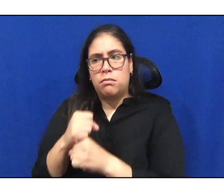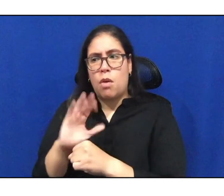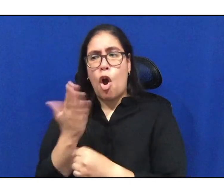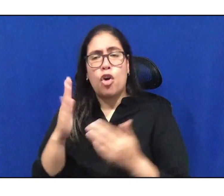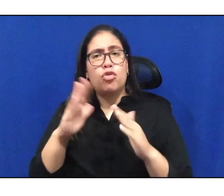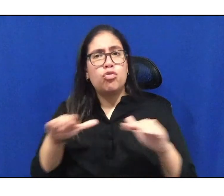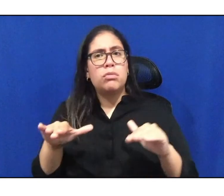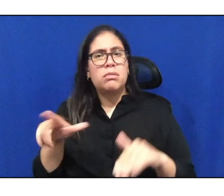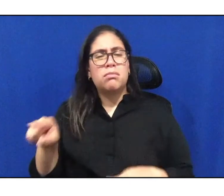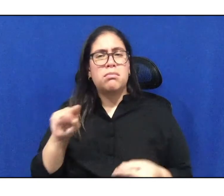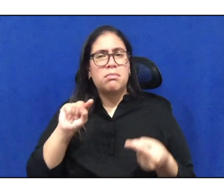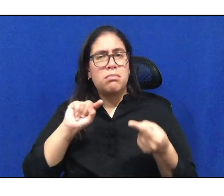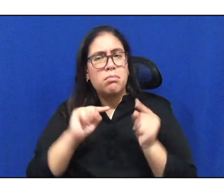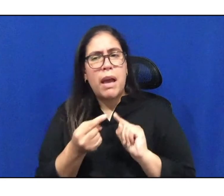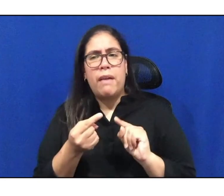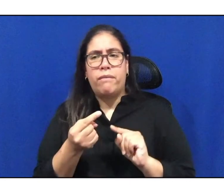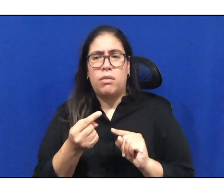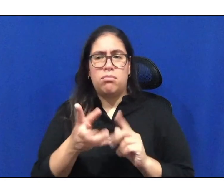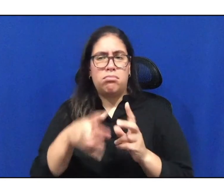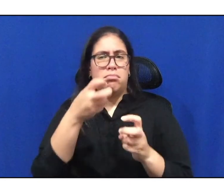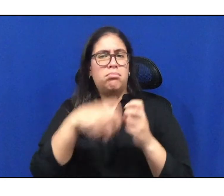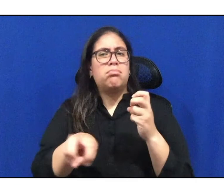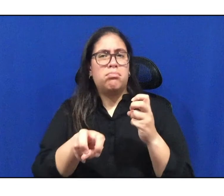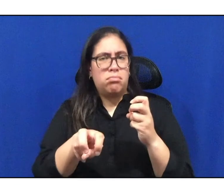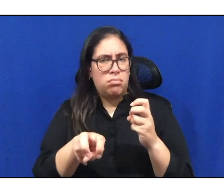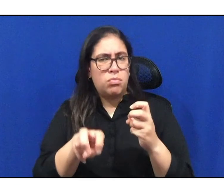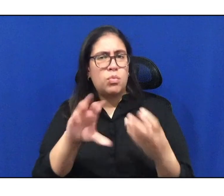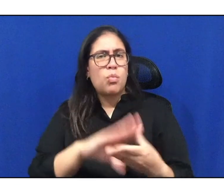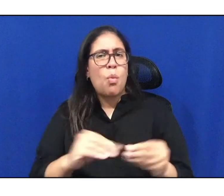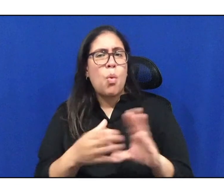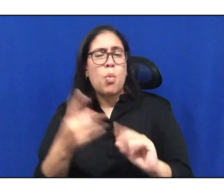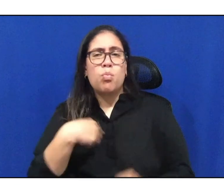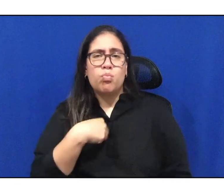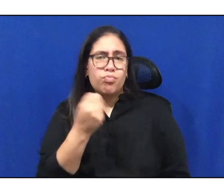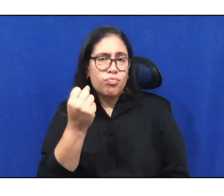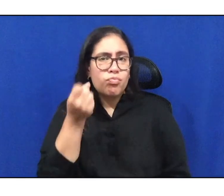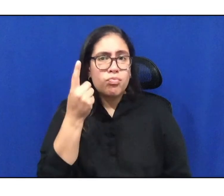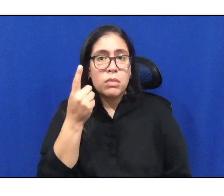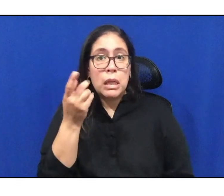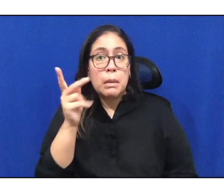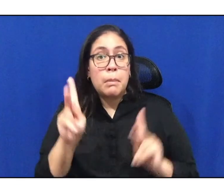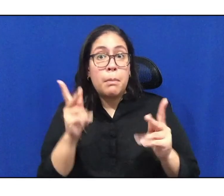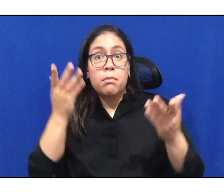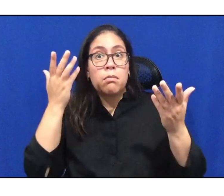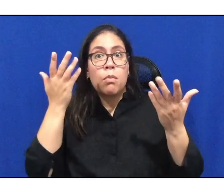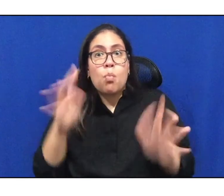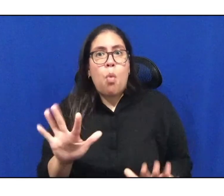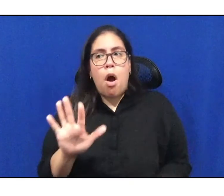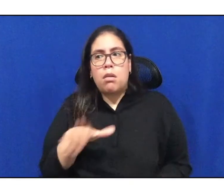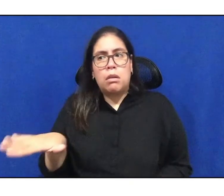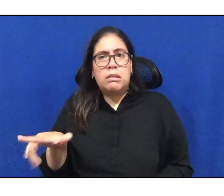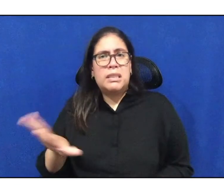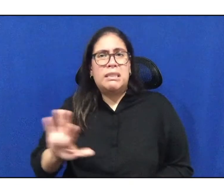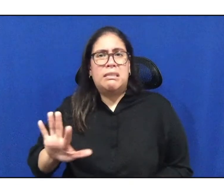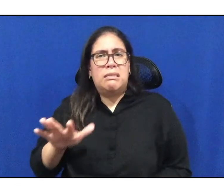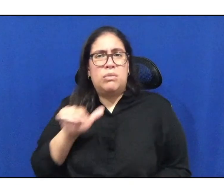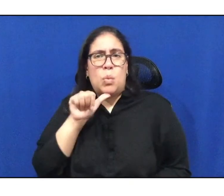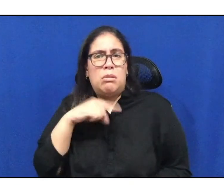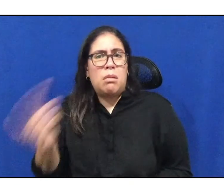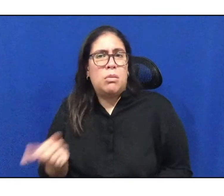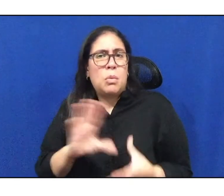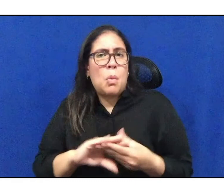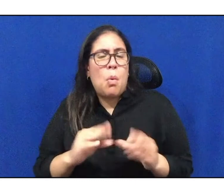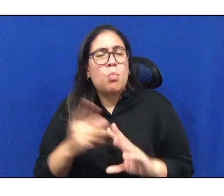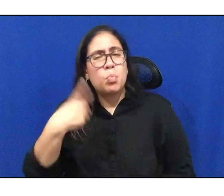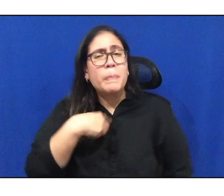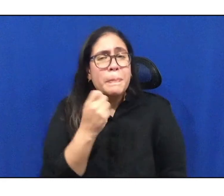stories. So in that sense, you can understand why people might not want their kids to know this stuff. But as historians and